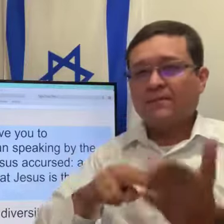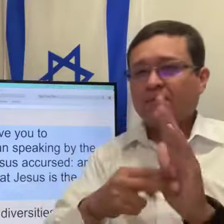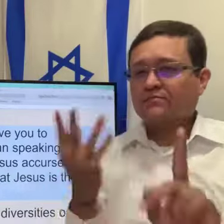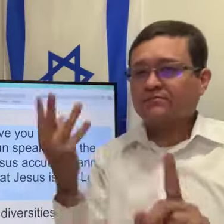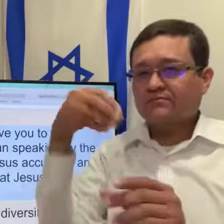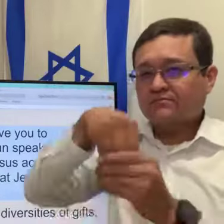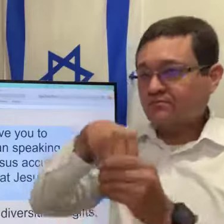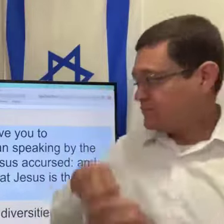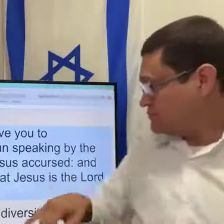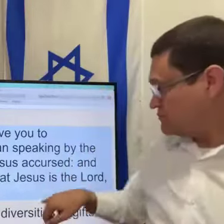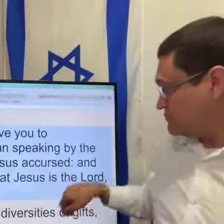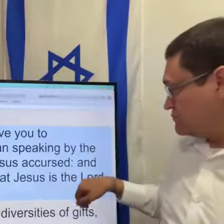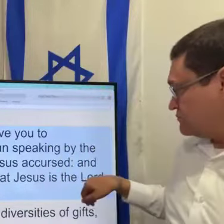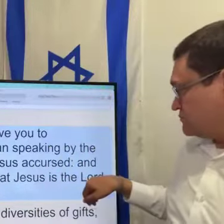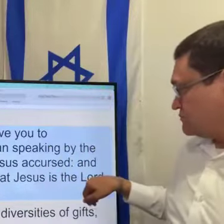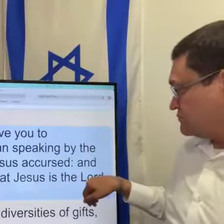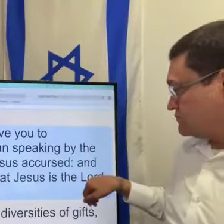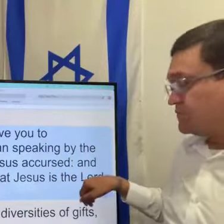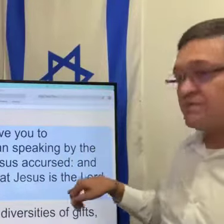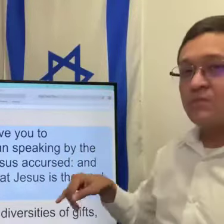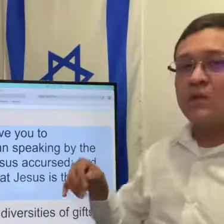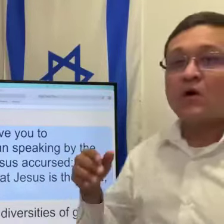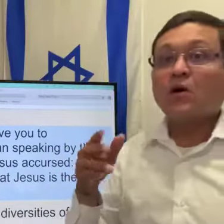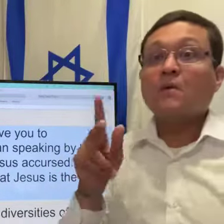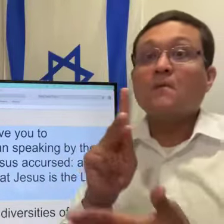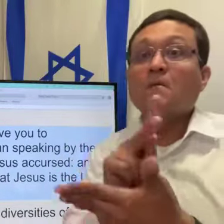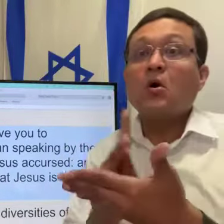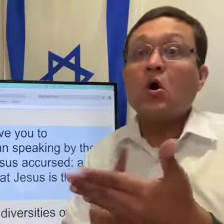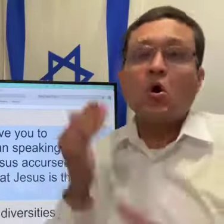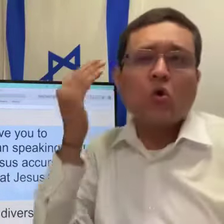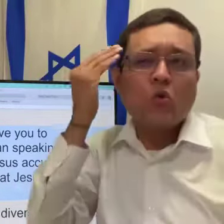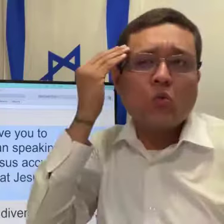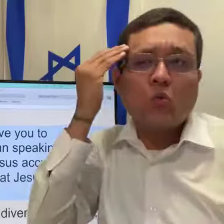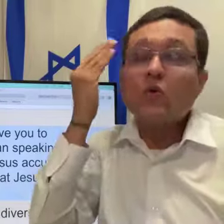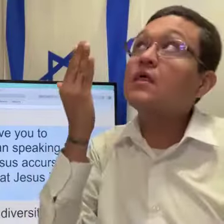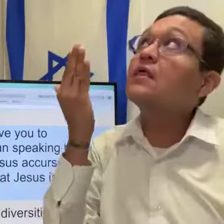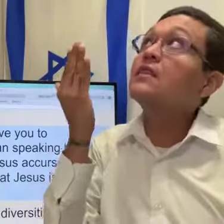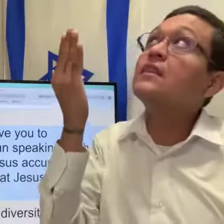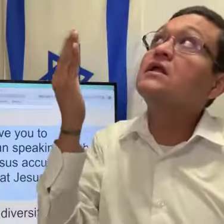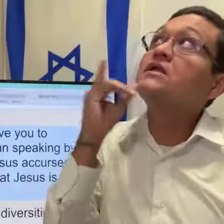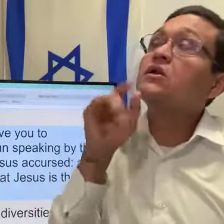is under the word Lord. But it's all the same thing.